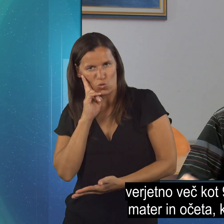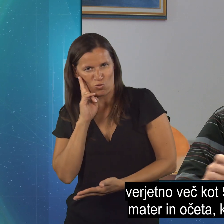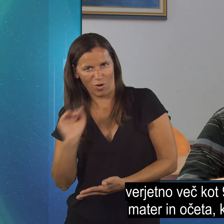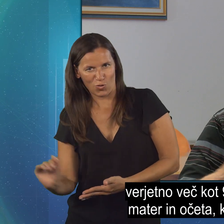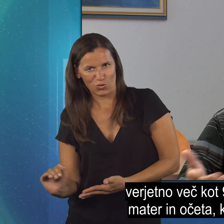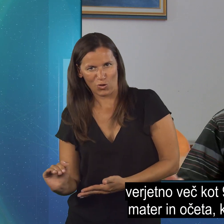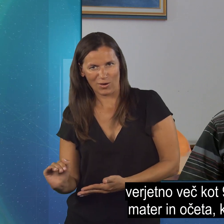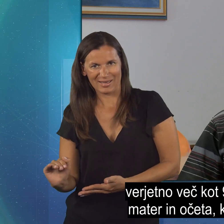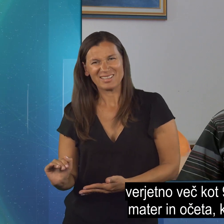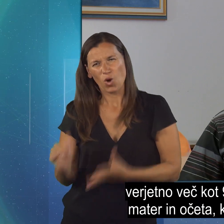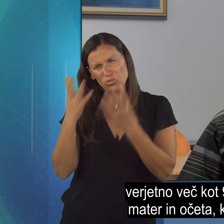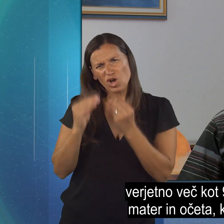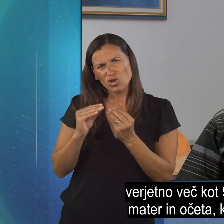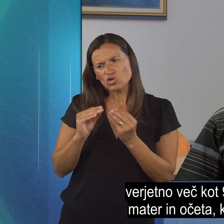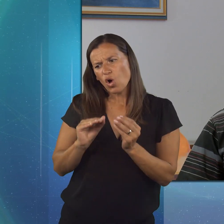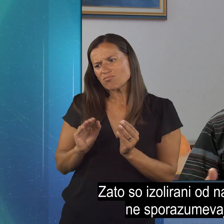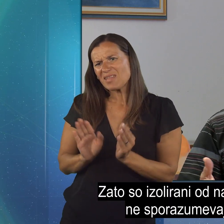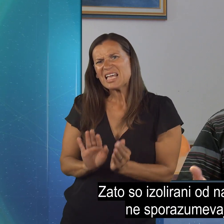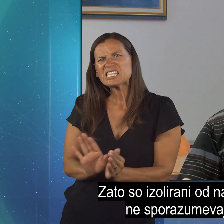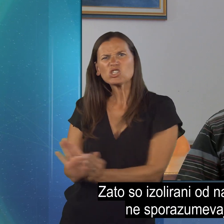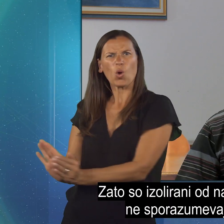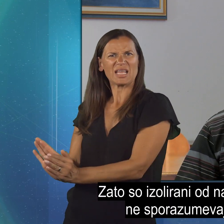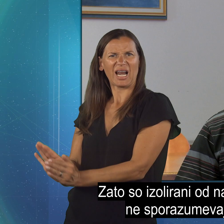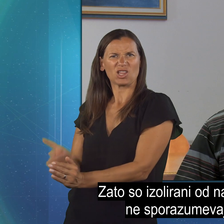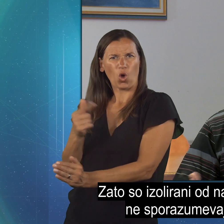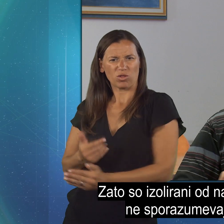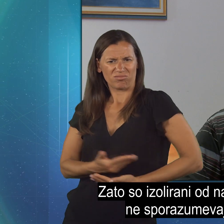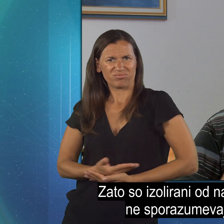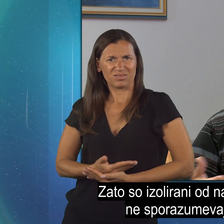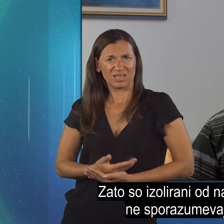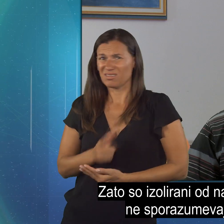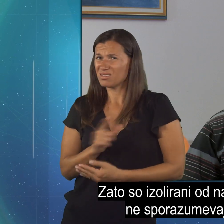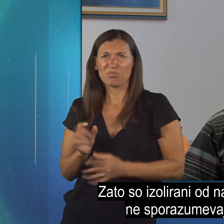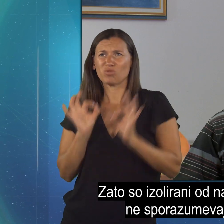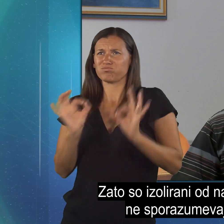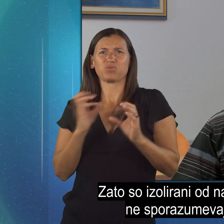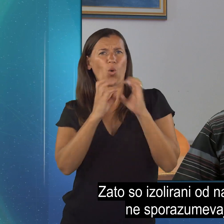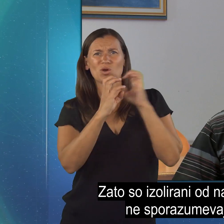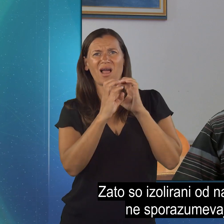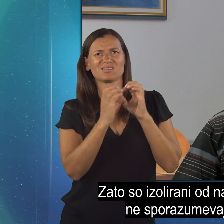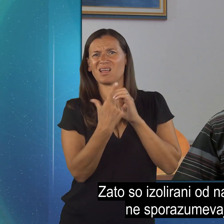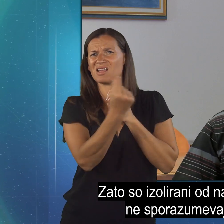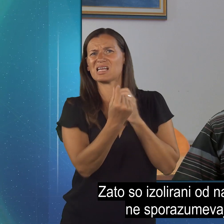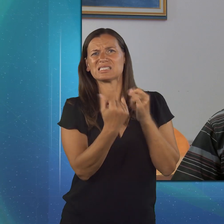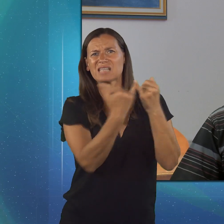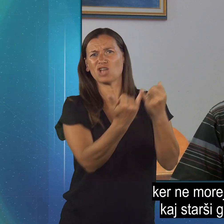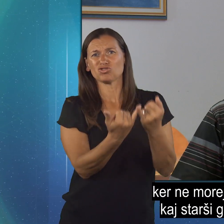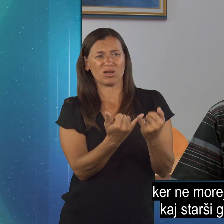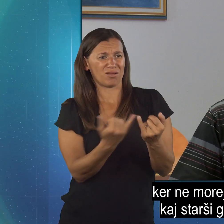90% have mother and father who are hearing. So they are isolated from babies. They are not communicating with their